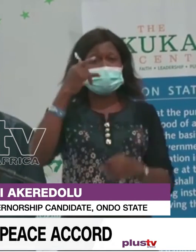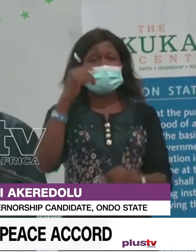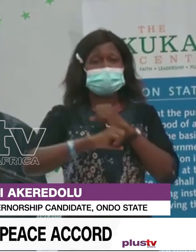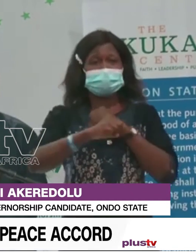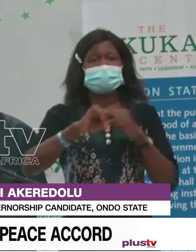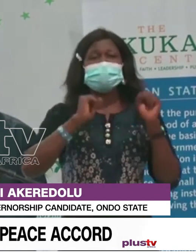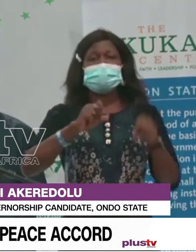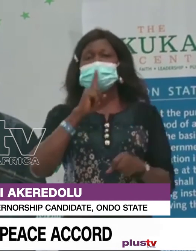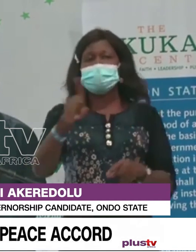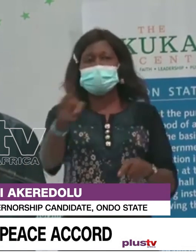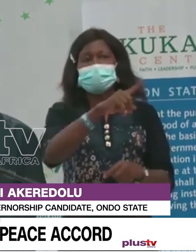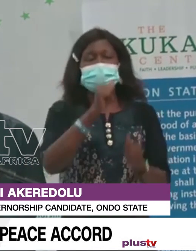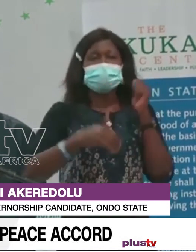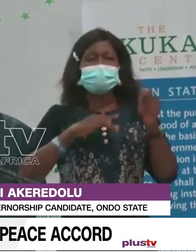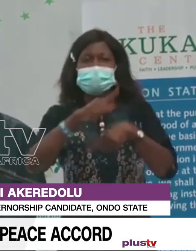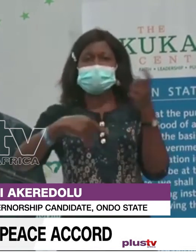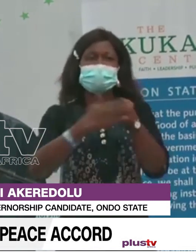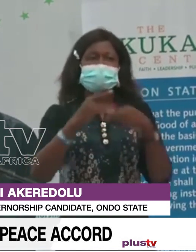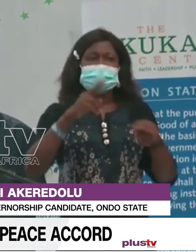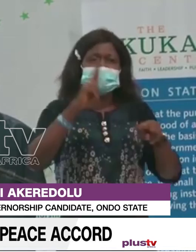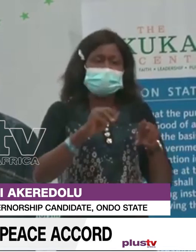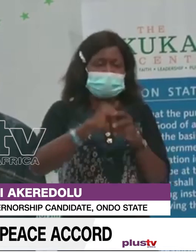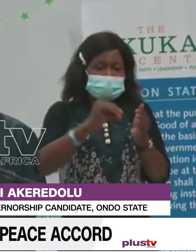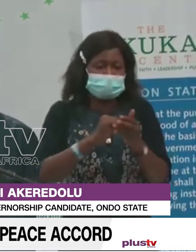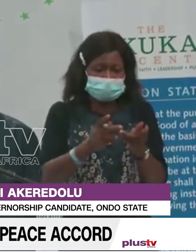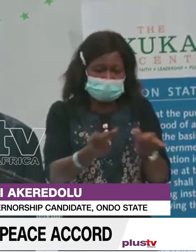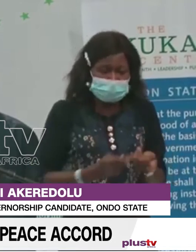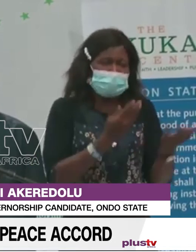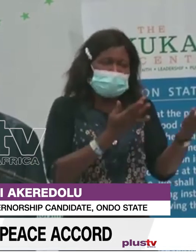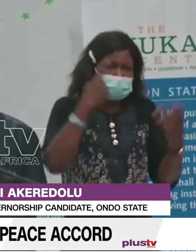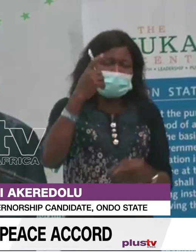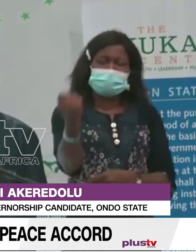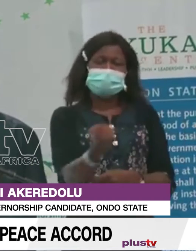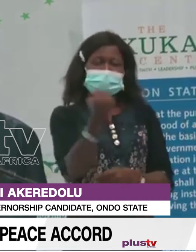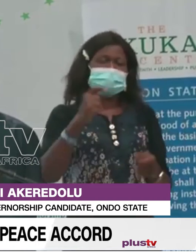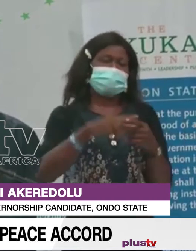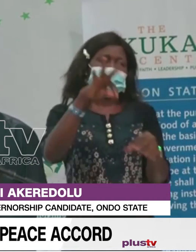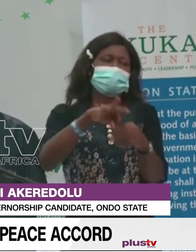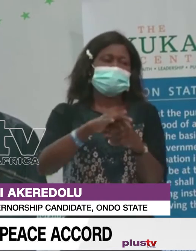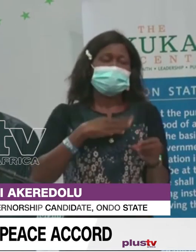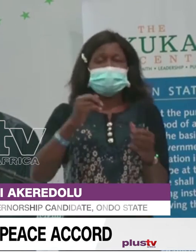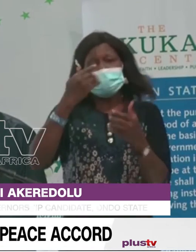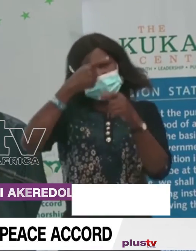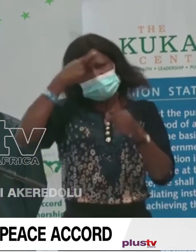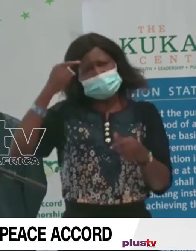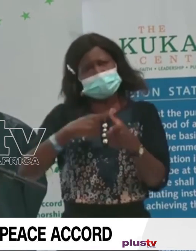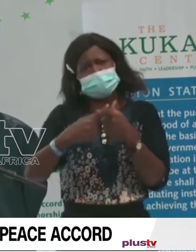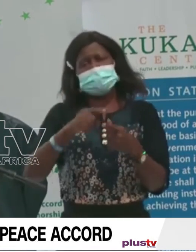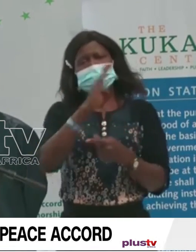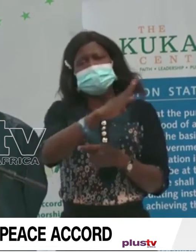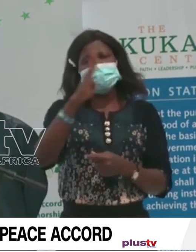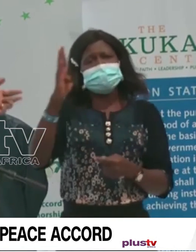can assure you, everybody will go back and sit in his own place, wait for Saturday to vote. And because then,